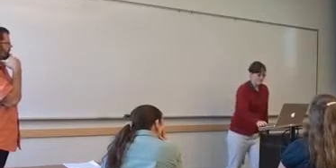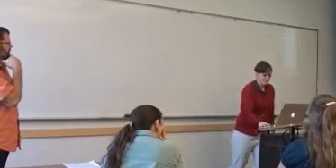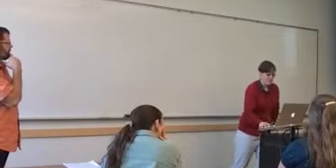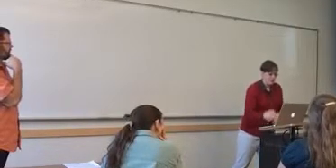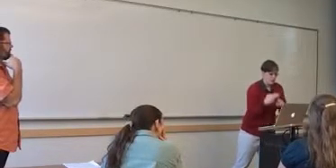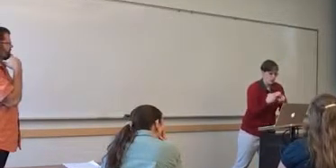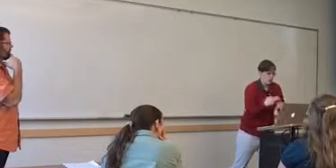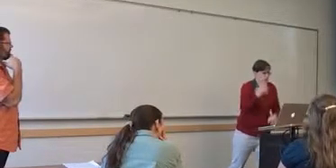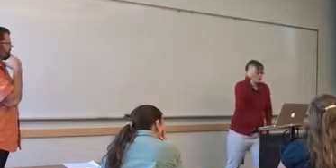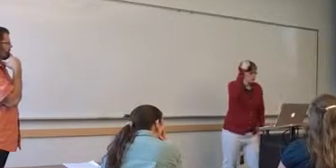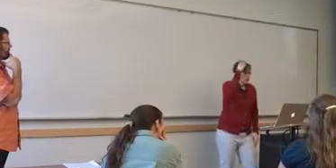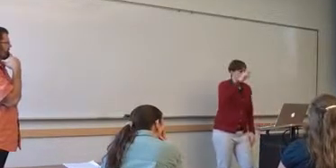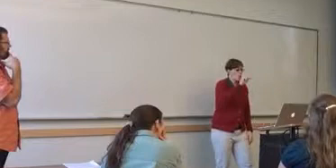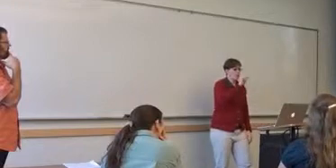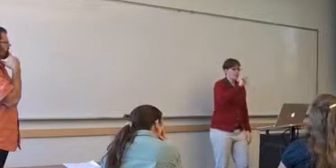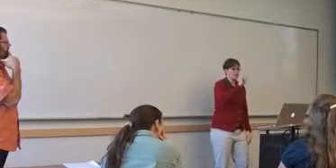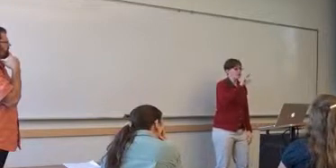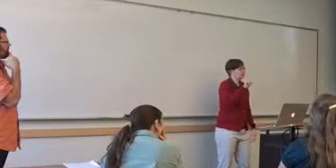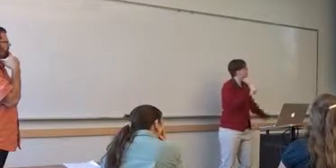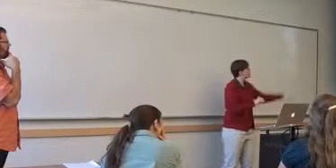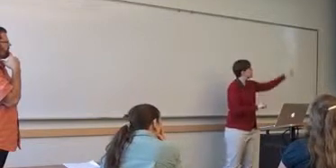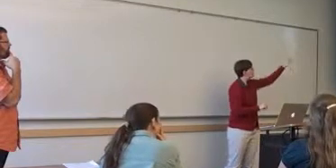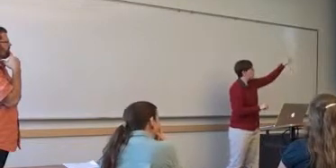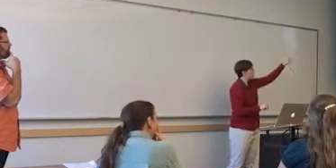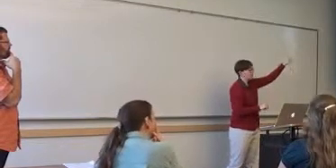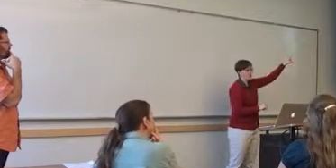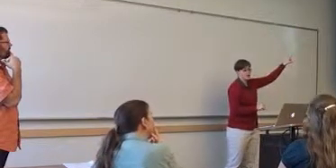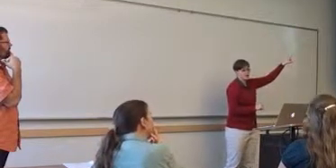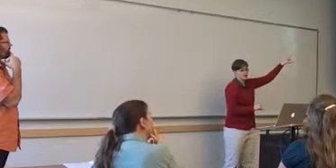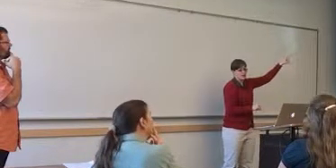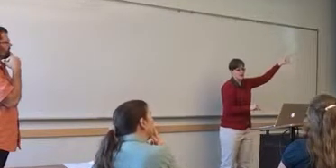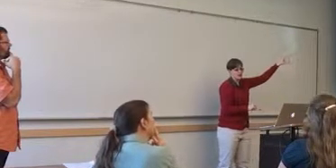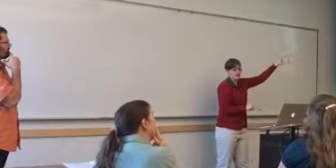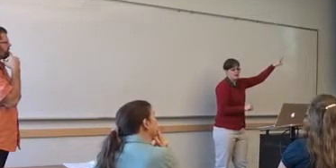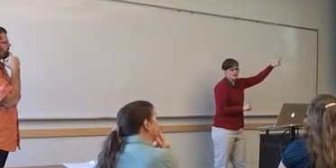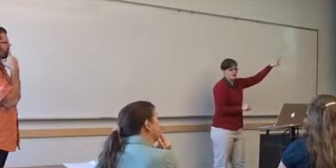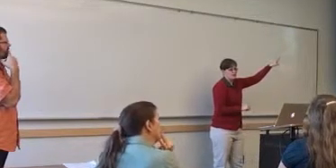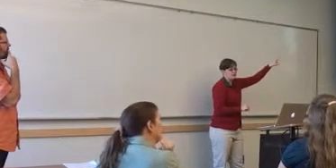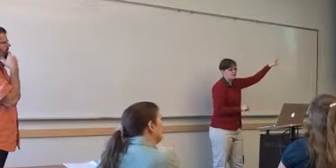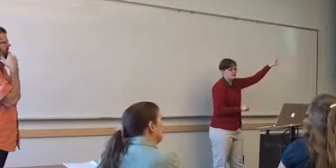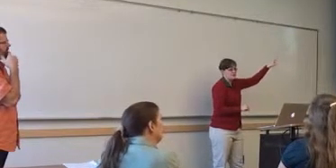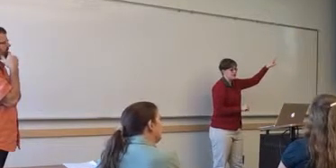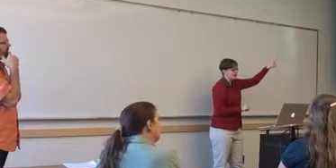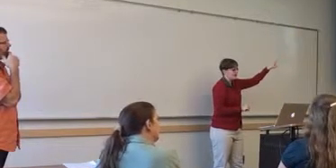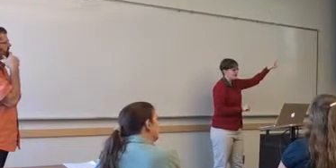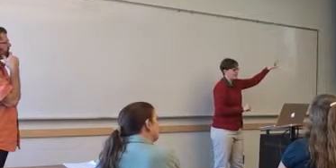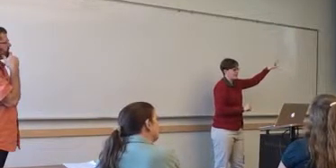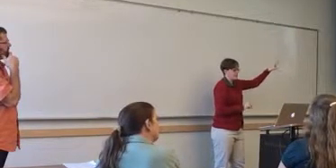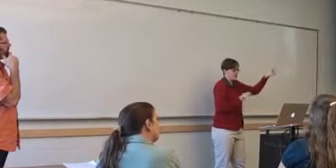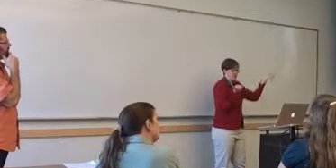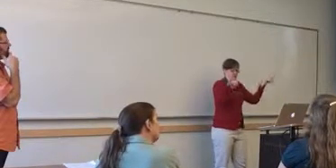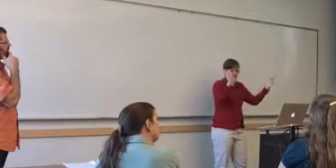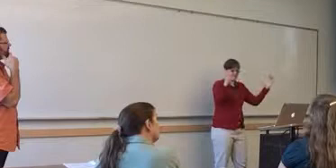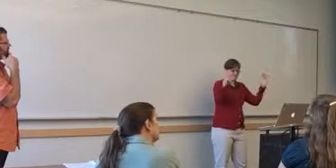ASL. And so he came up with this written notation for ASL.